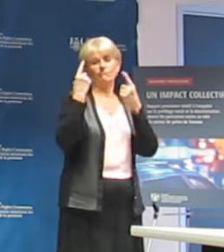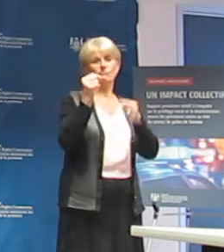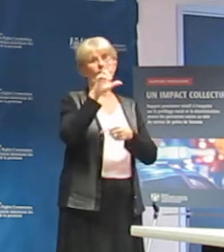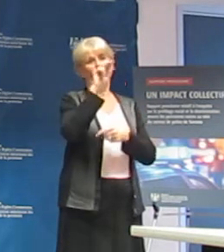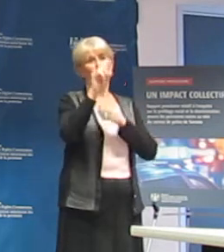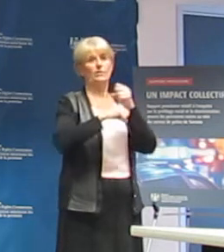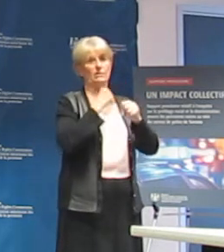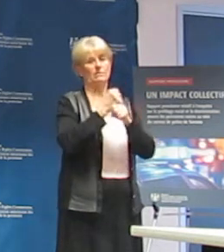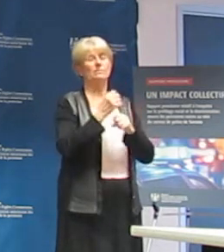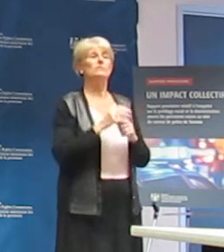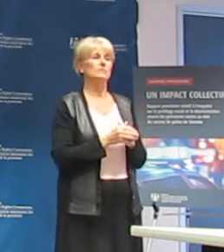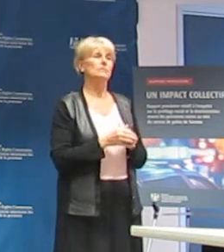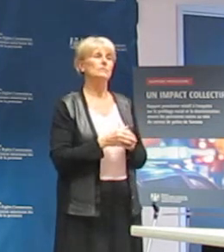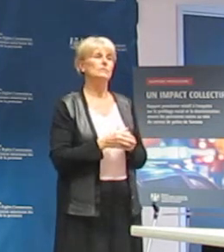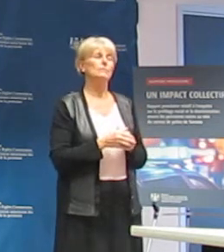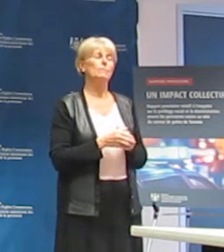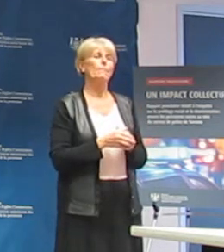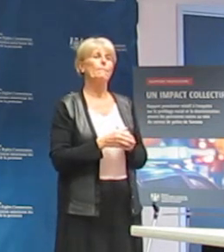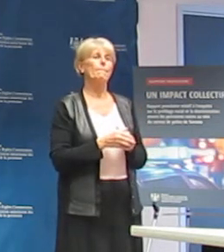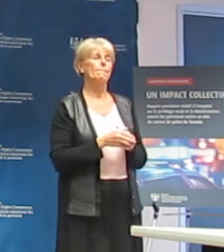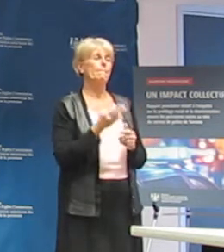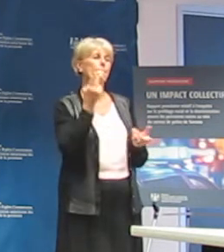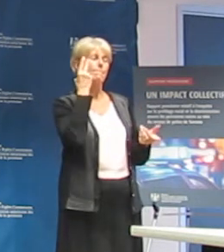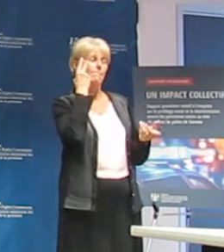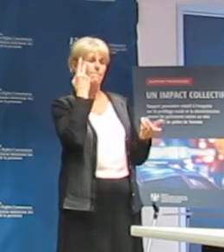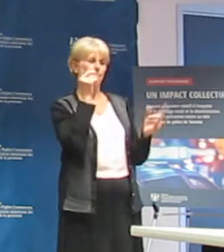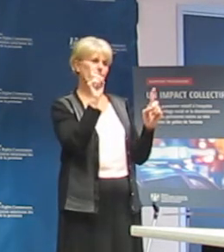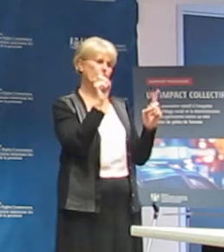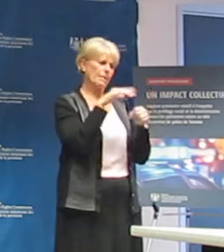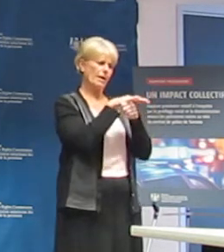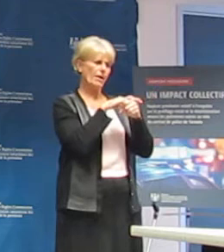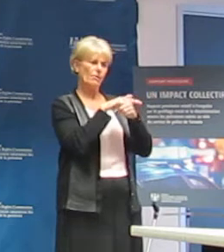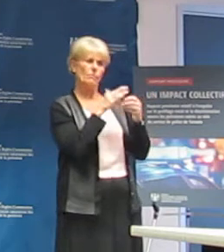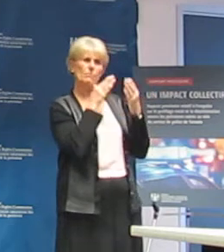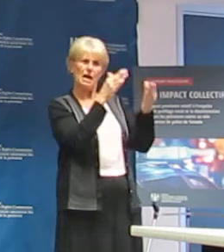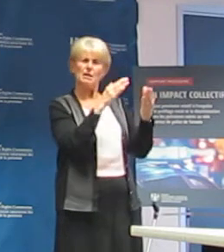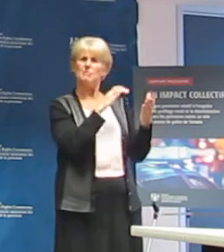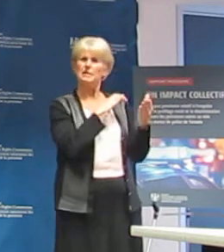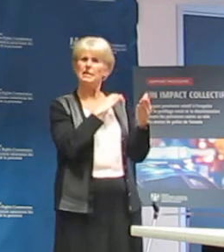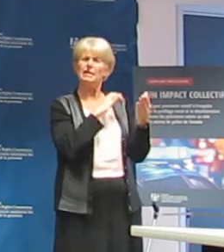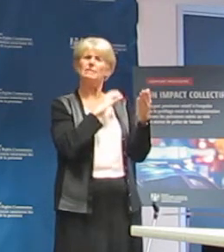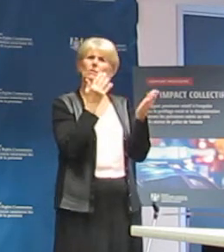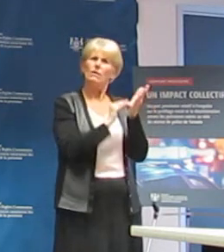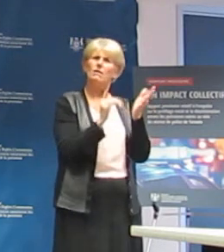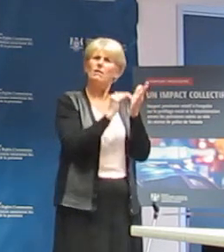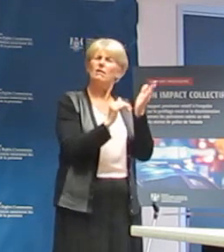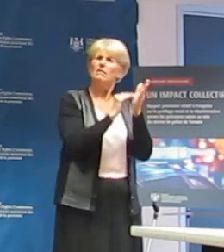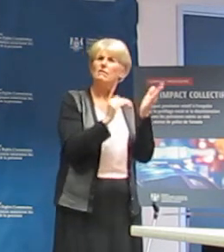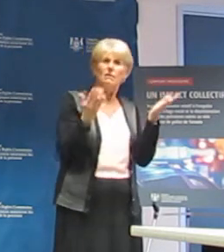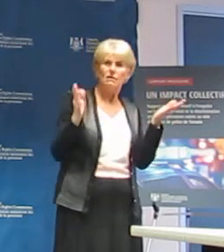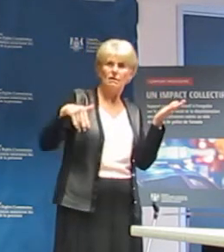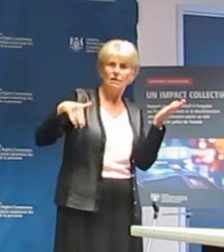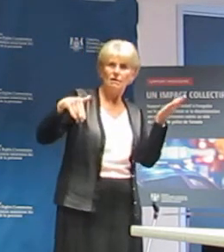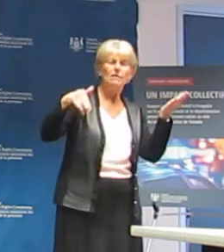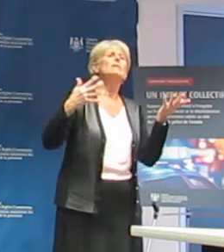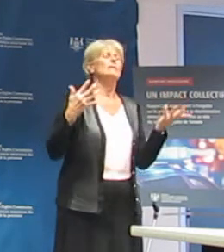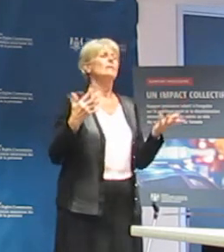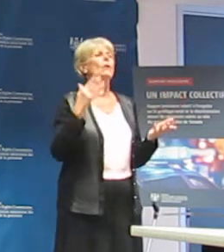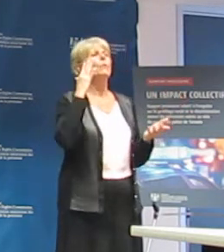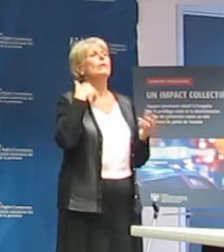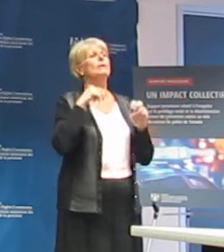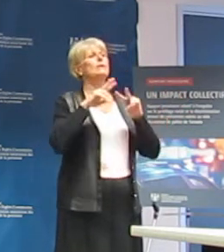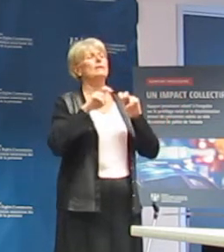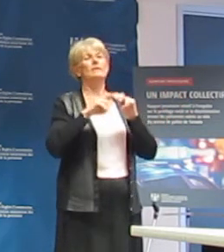30 years to see areas that have been recommended to the police numerous times, and that will include looking